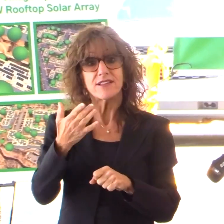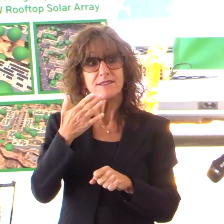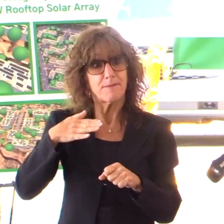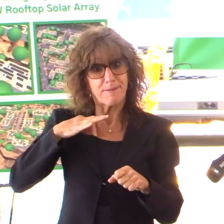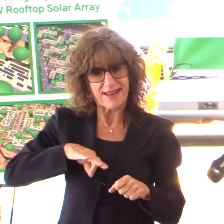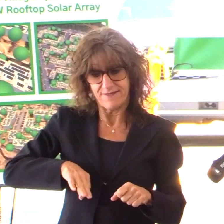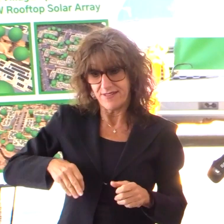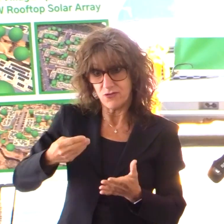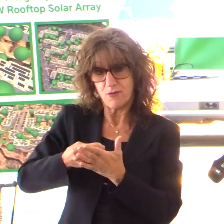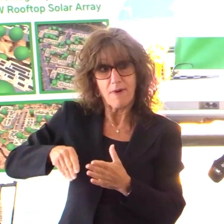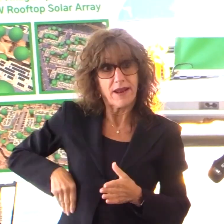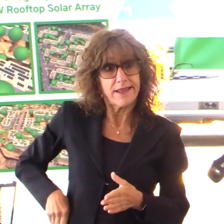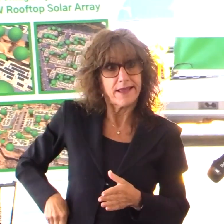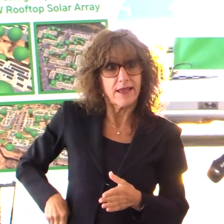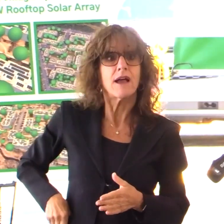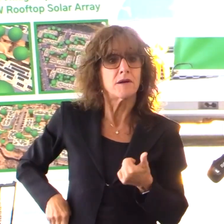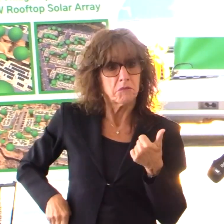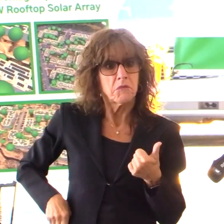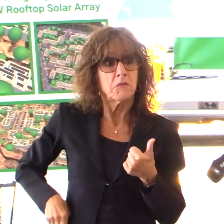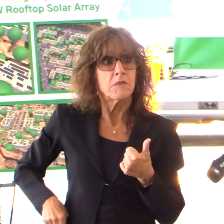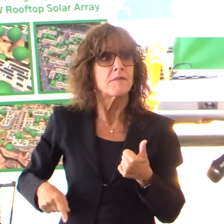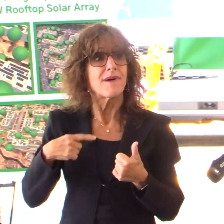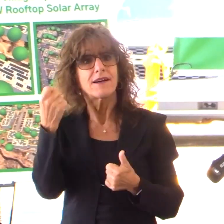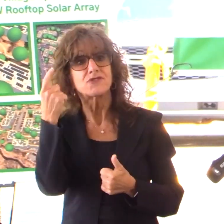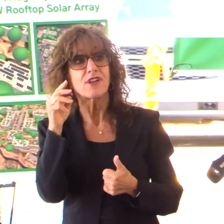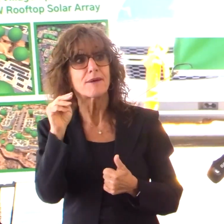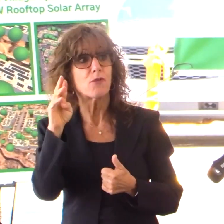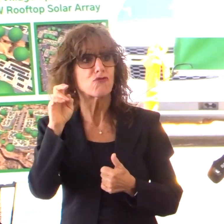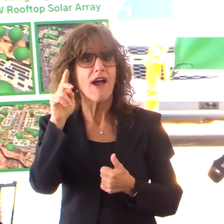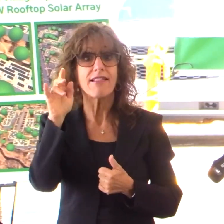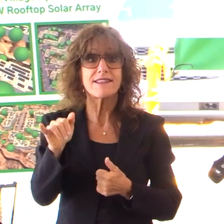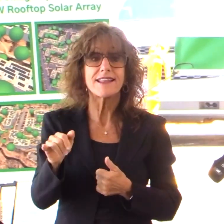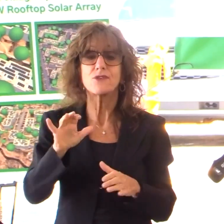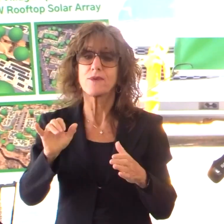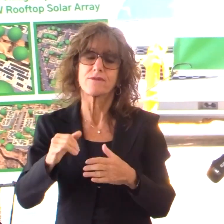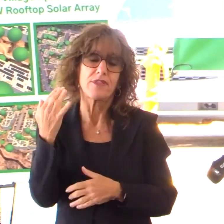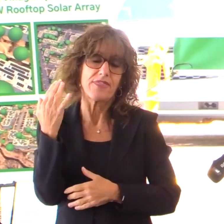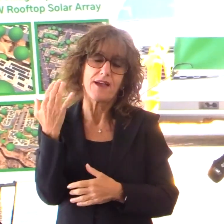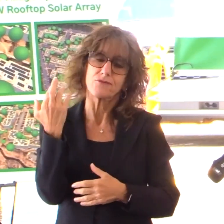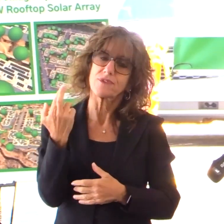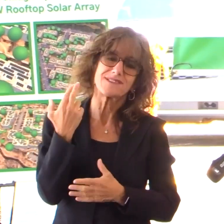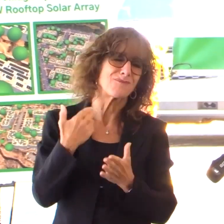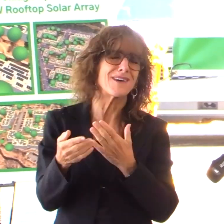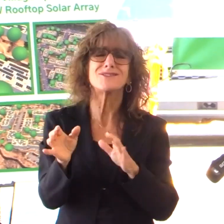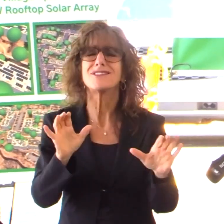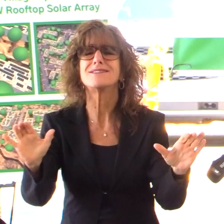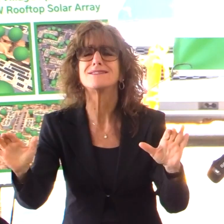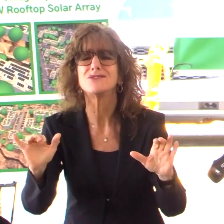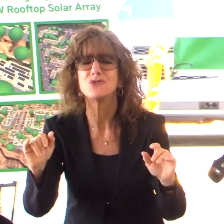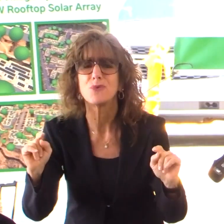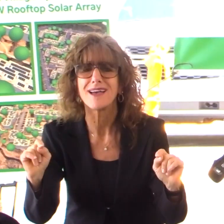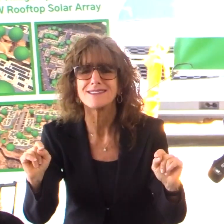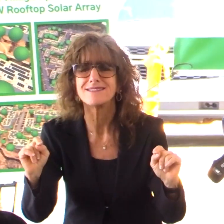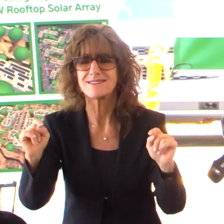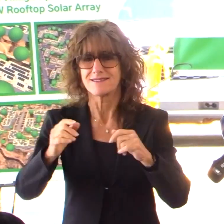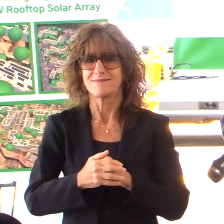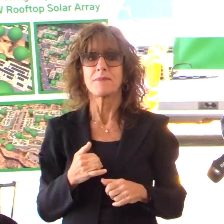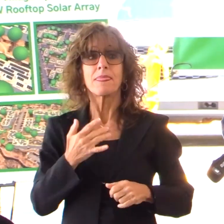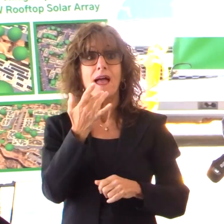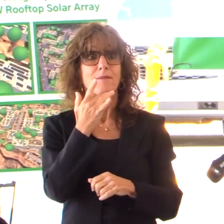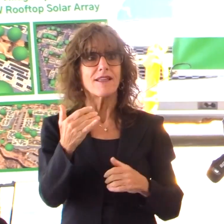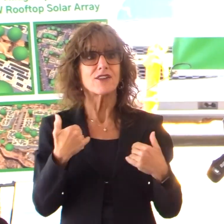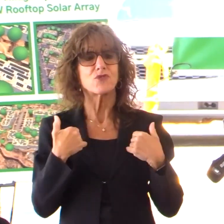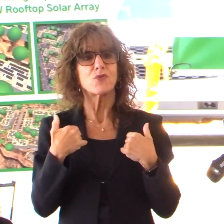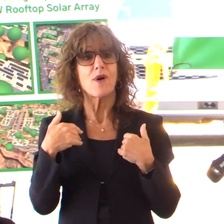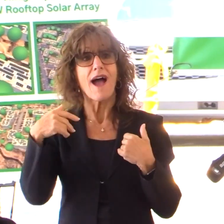it for that reason. If you just understand the immorality of it, do it for that reason. But just do it. I'm lucky enough to have